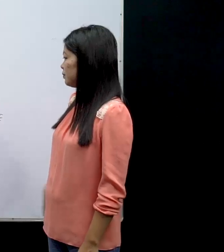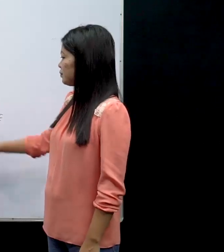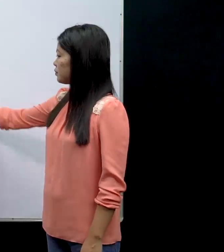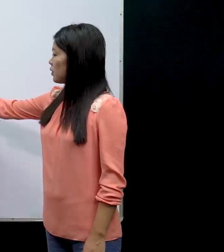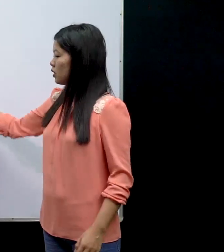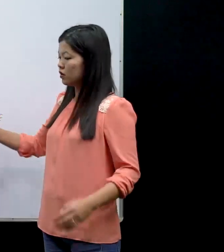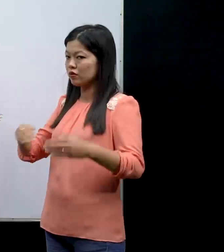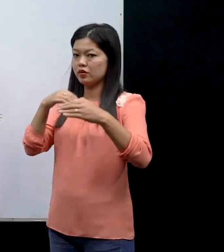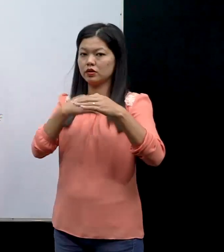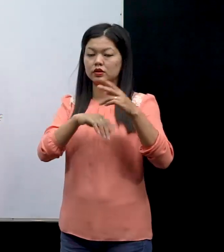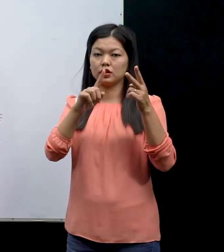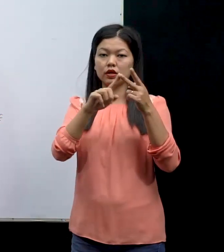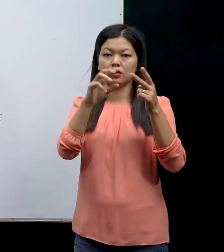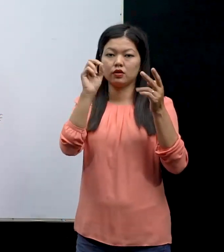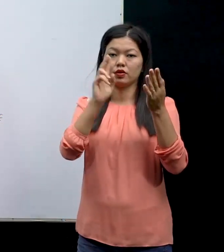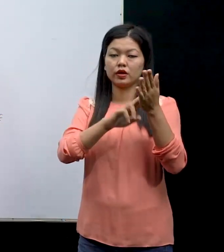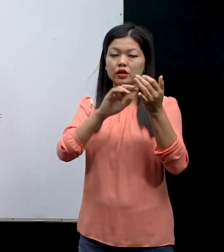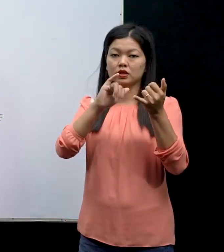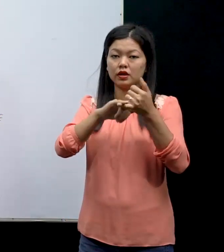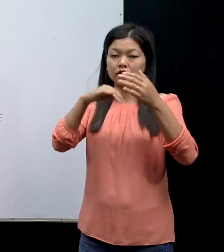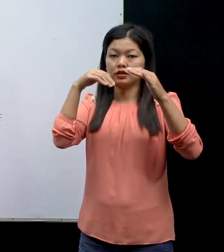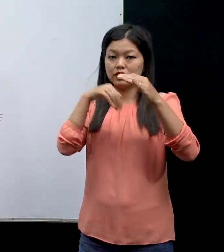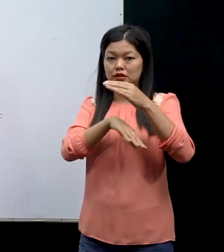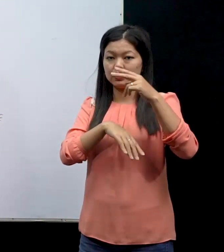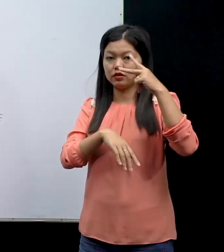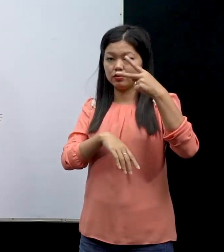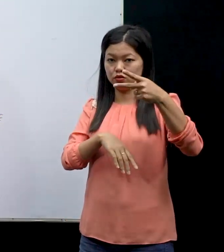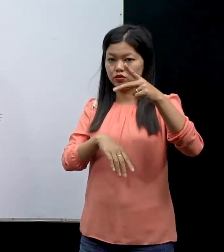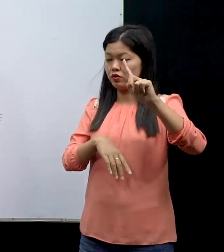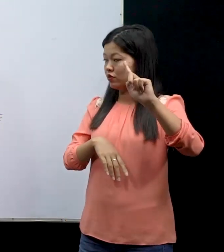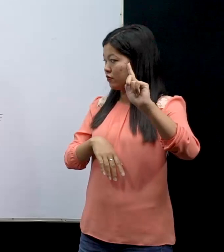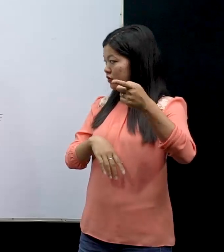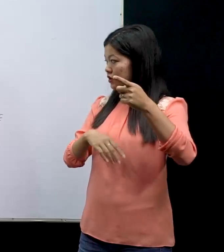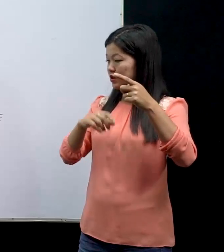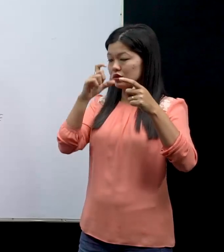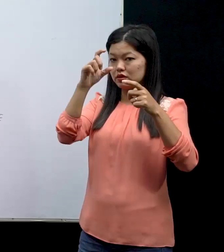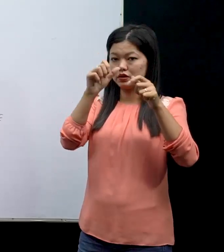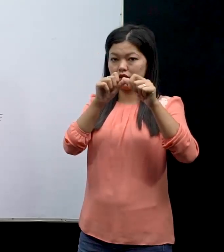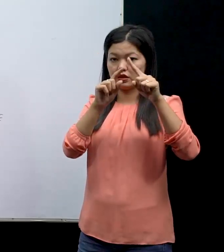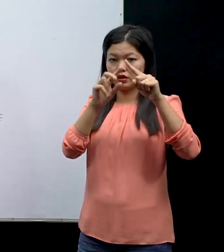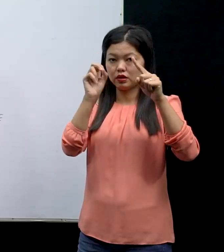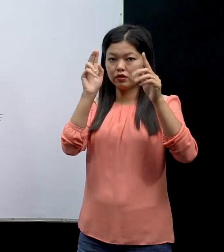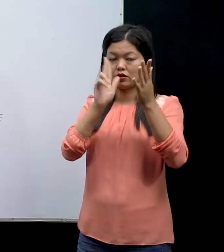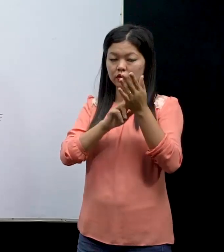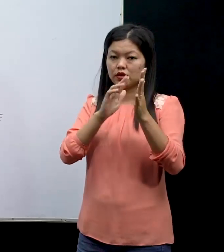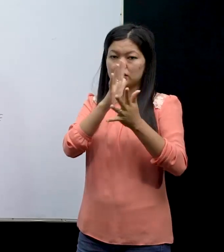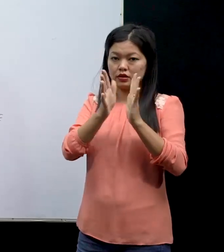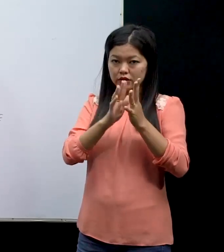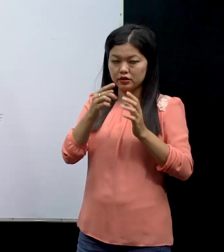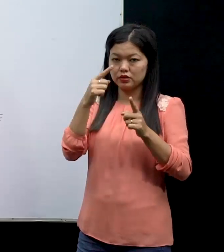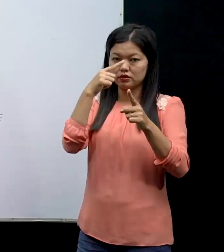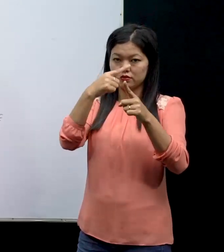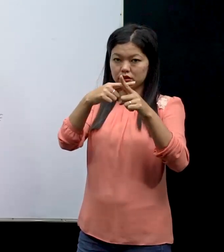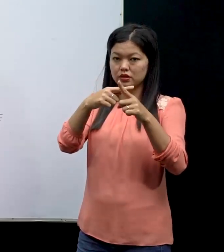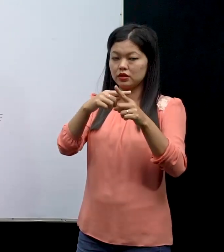Clear? So students, you have to keep this in mind. Cation plus anion minus. And this we get in a compound where we have a